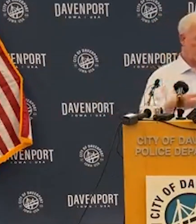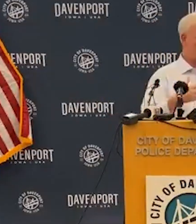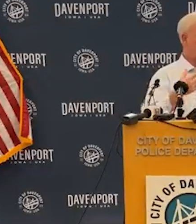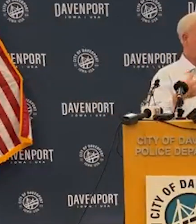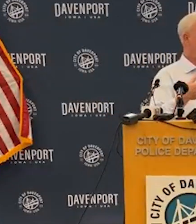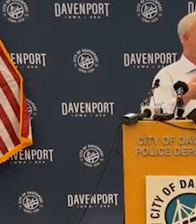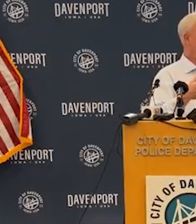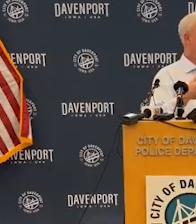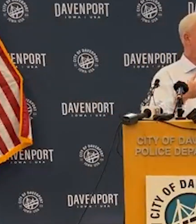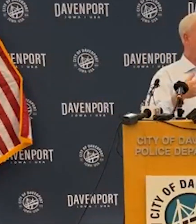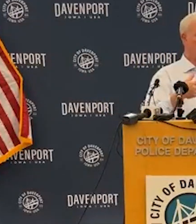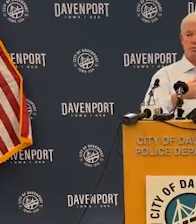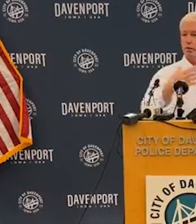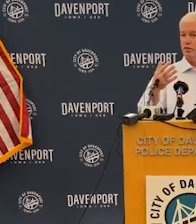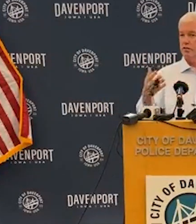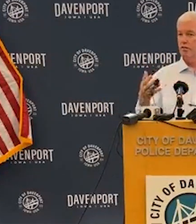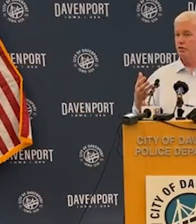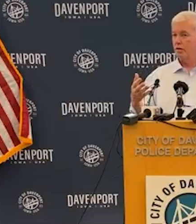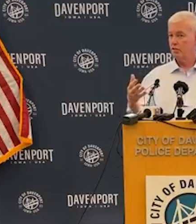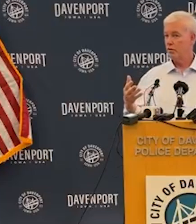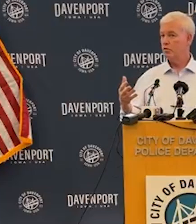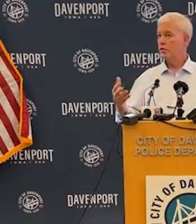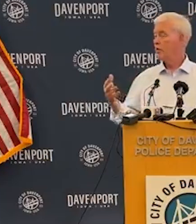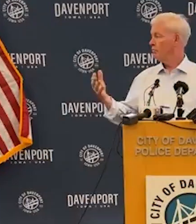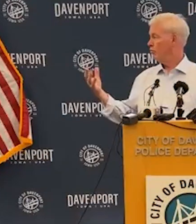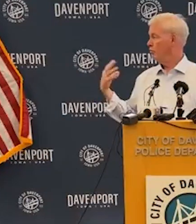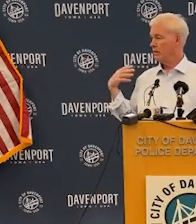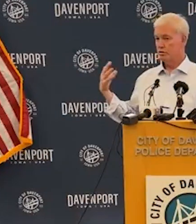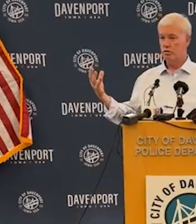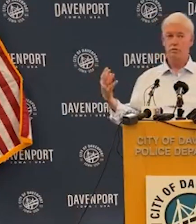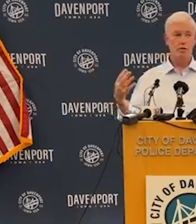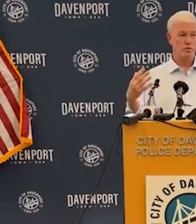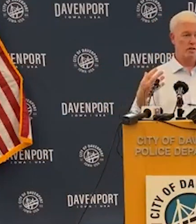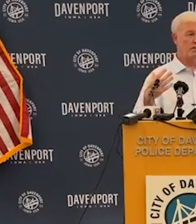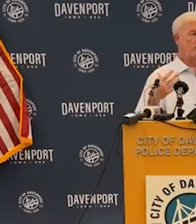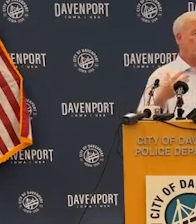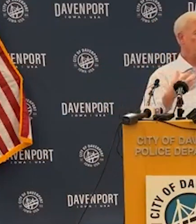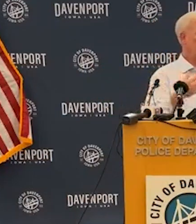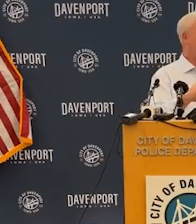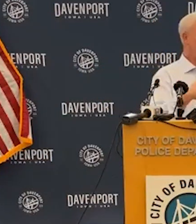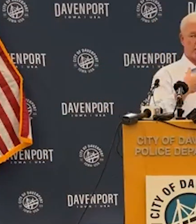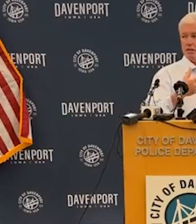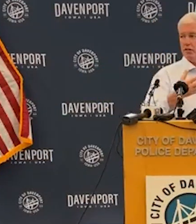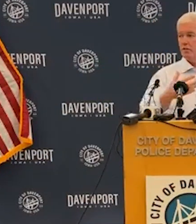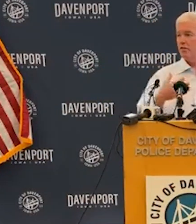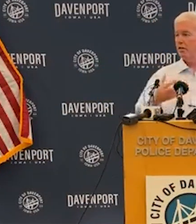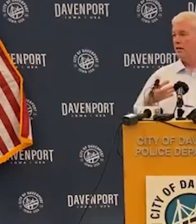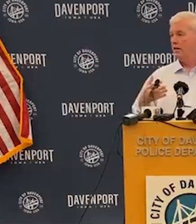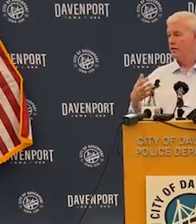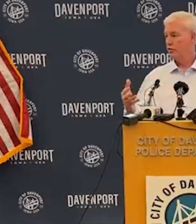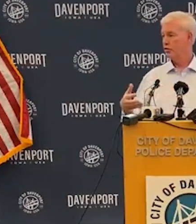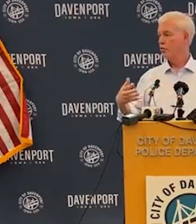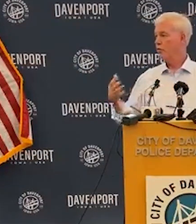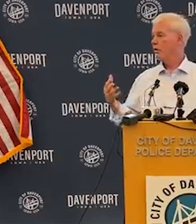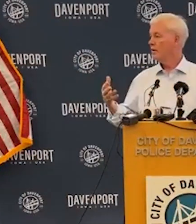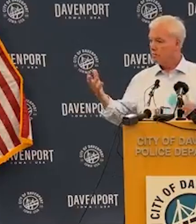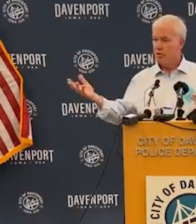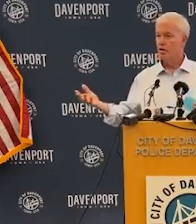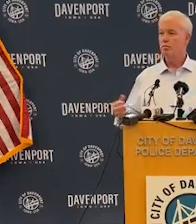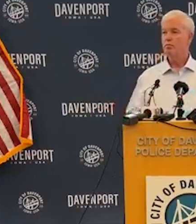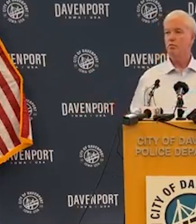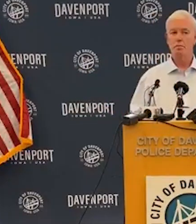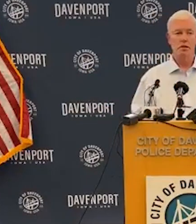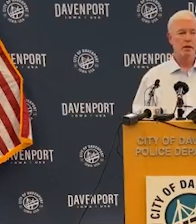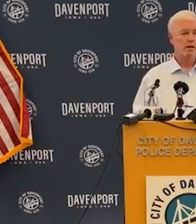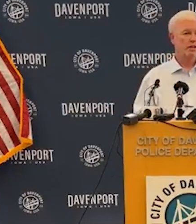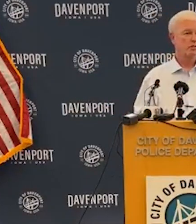and continue to be the person to address those, but we'll bring certain folks in that have particular interest or, you